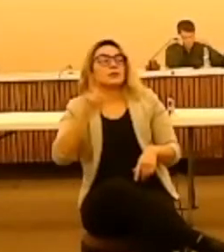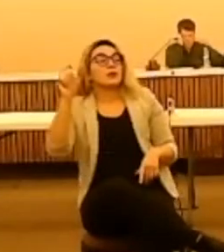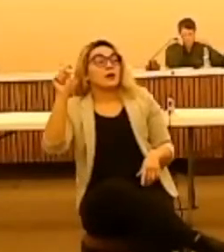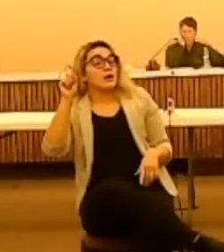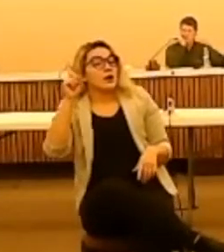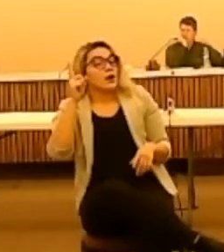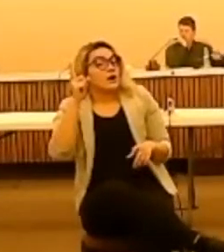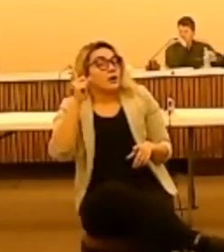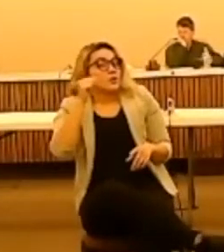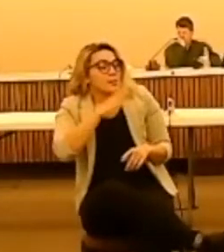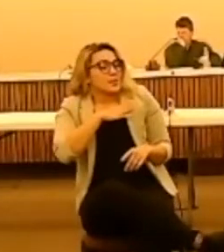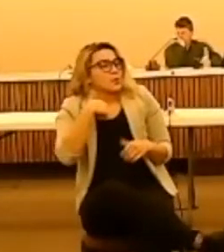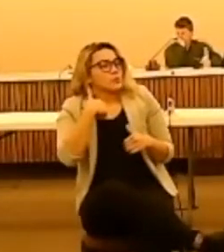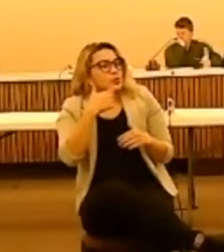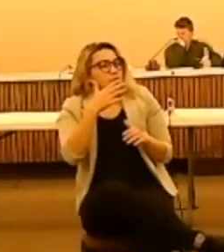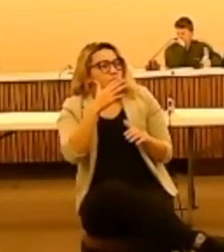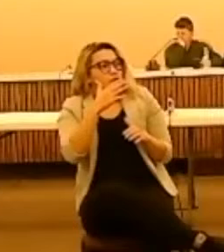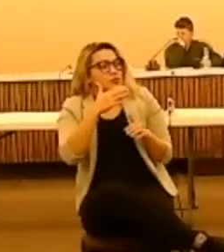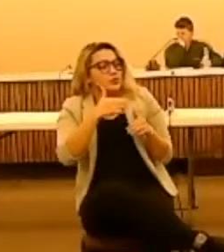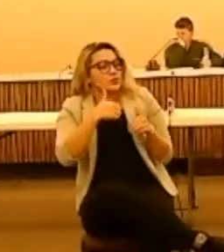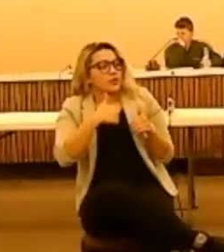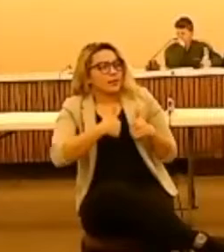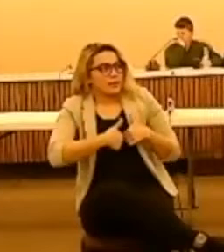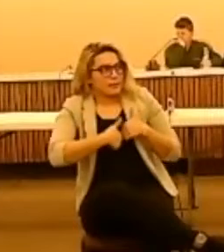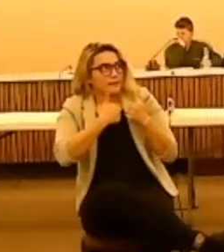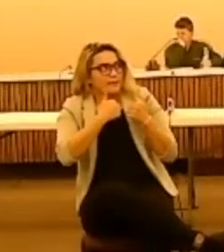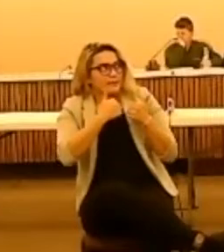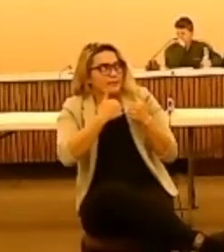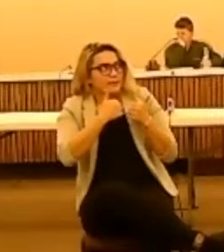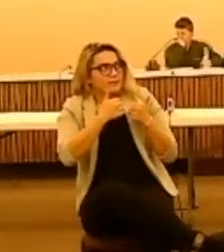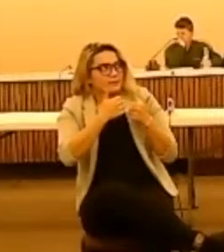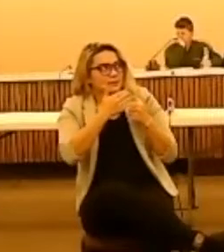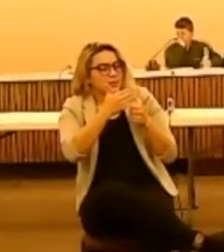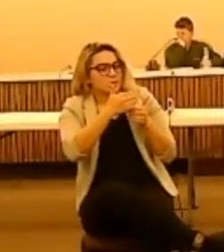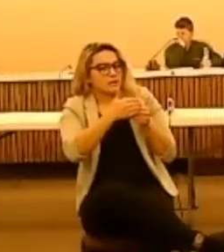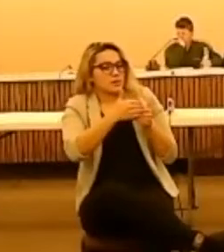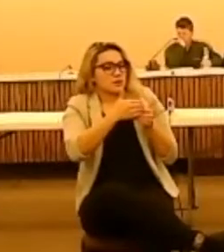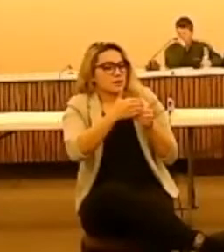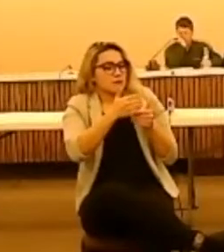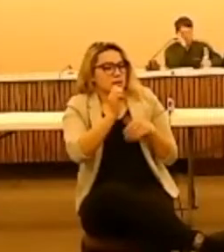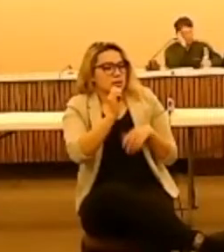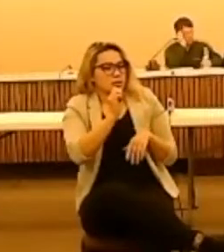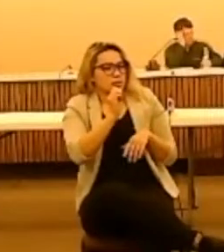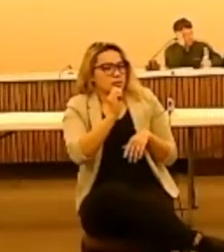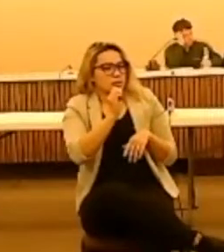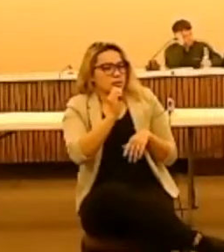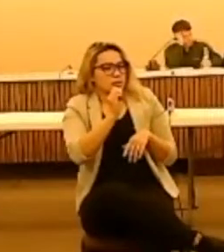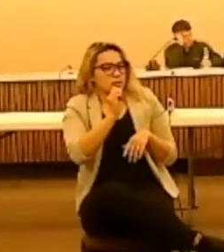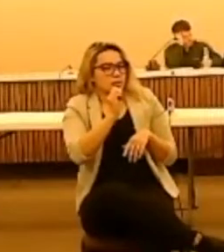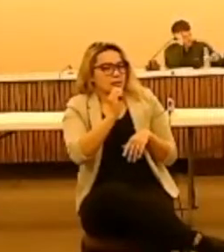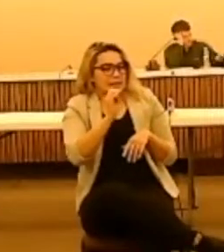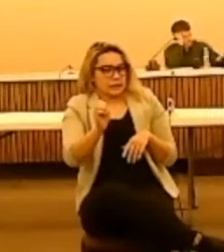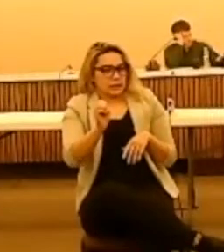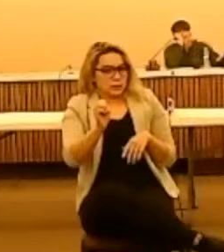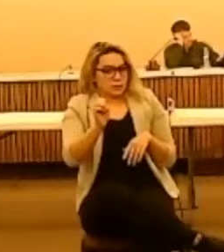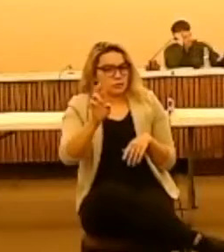up to the property, but a portion of our backyard. We're at the next one south. Got it. Yeah, exactly.